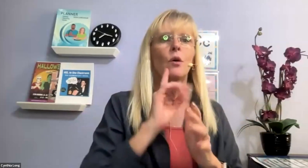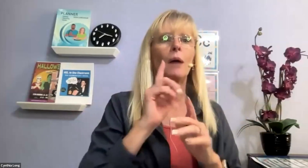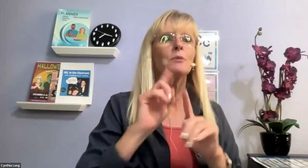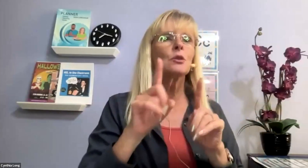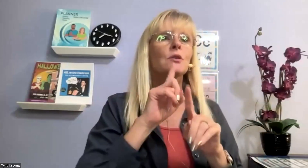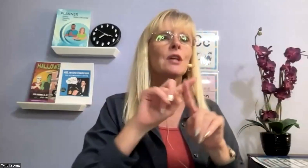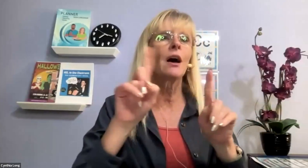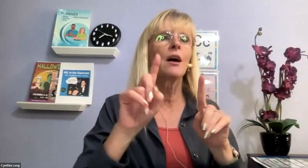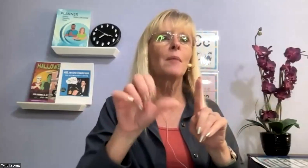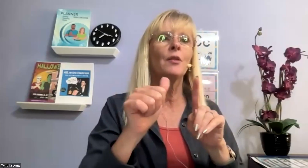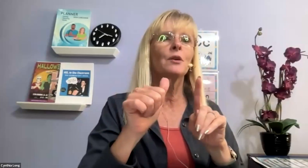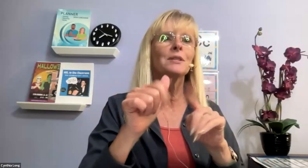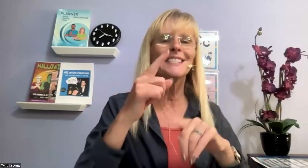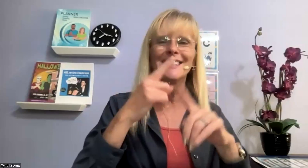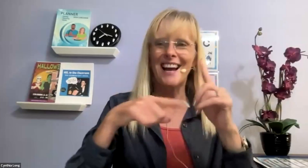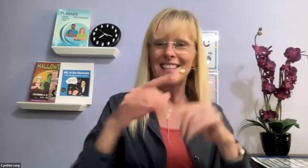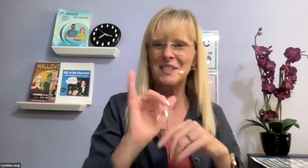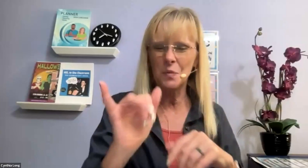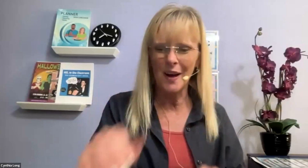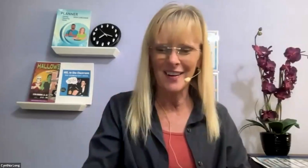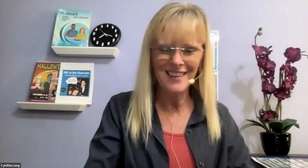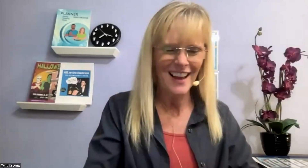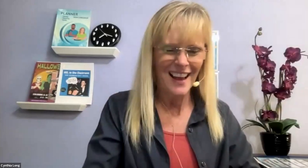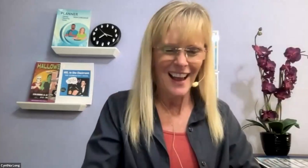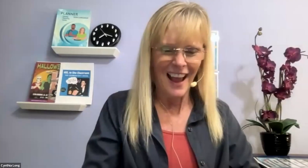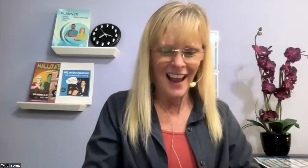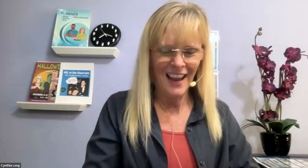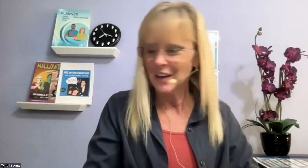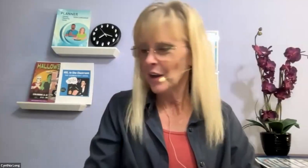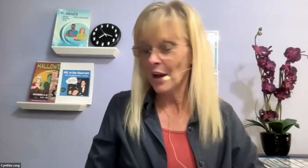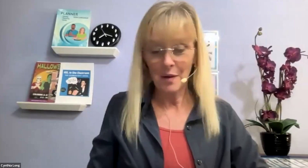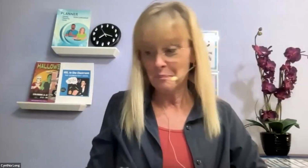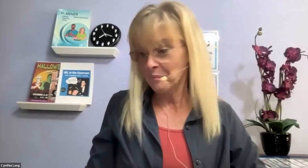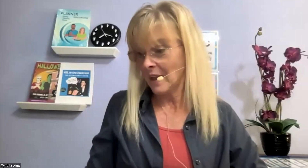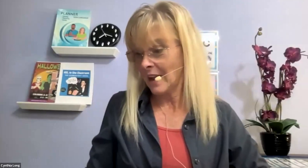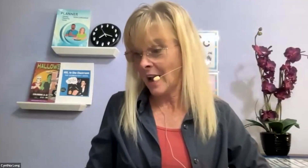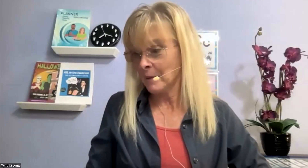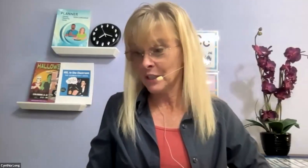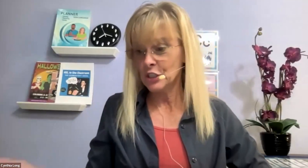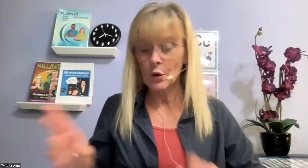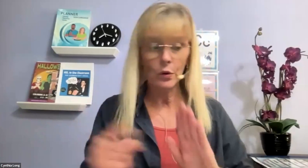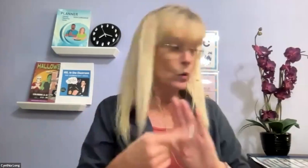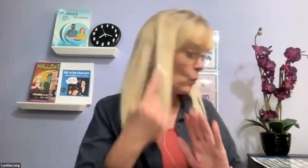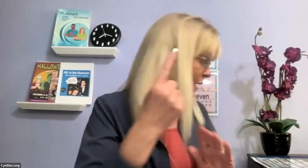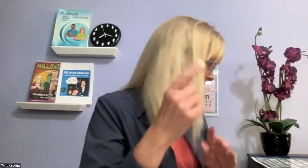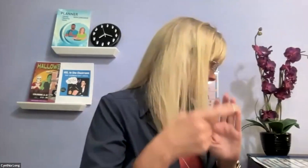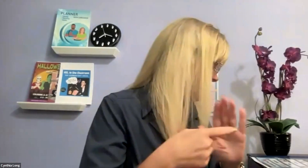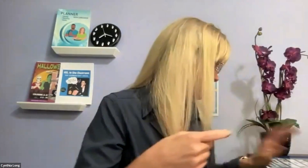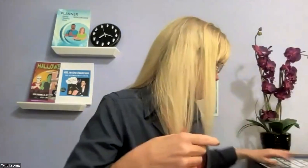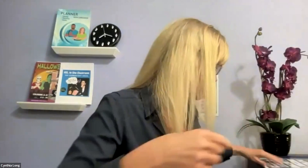I'm sure there's other signs as well. And I'm going to show you one example here.